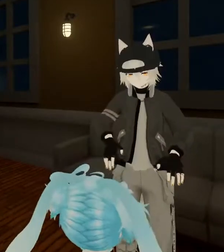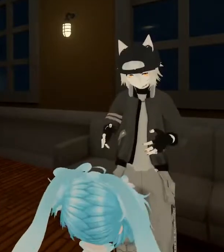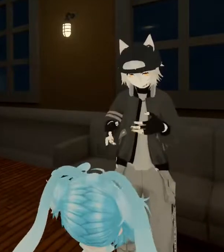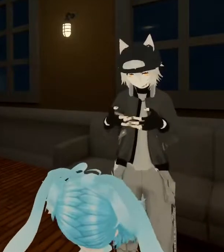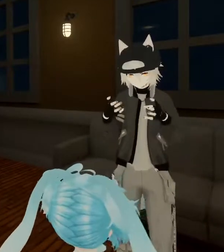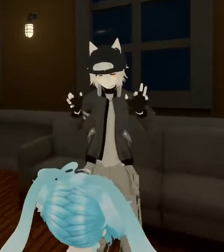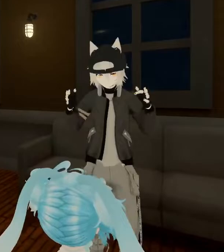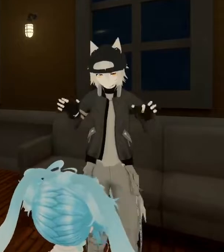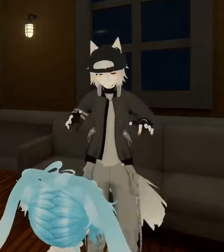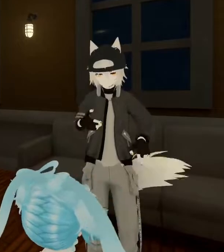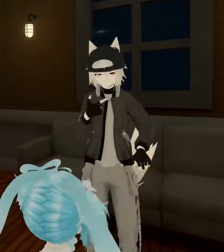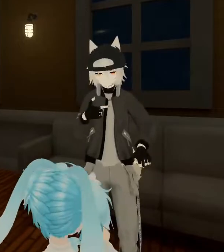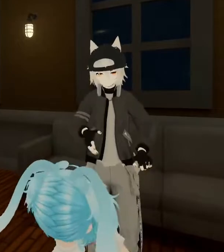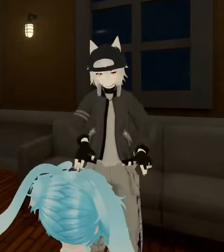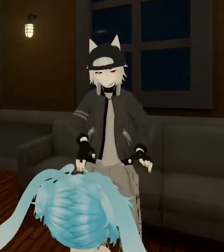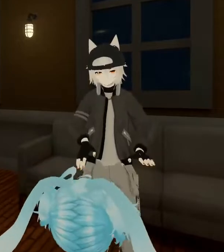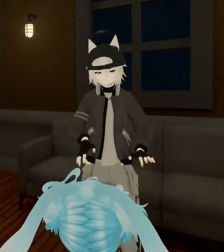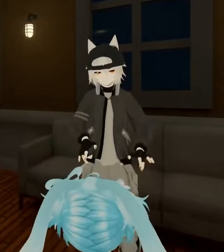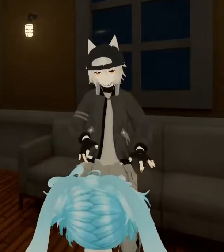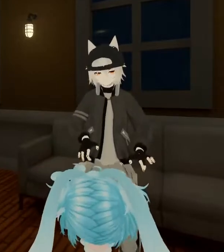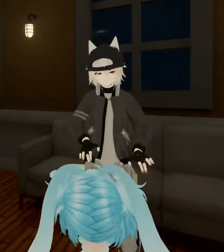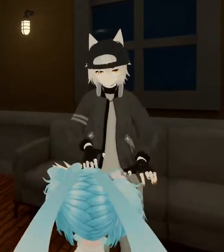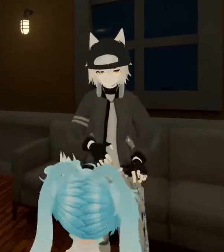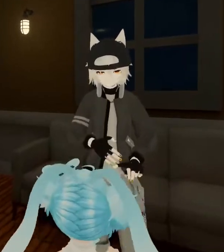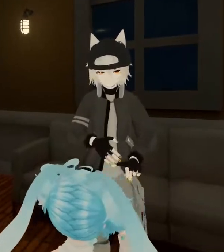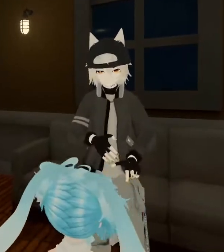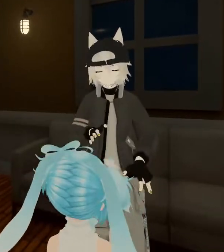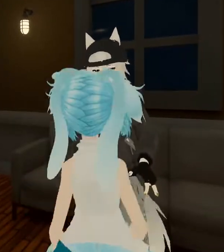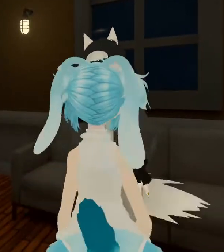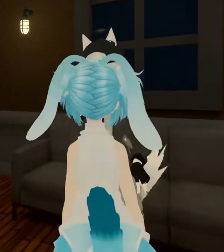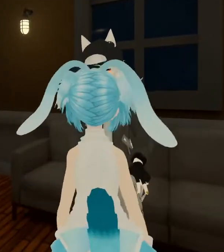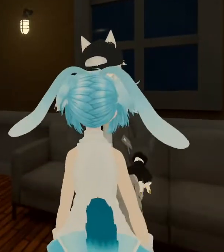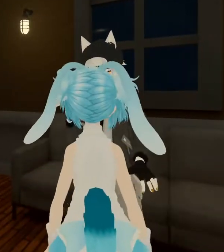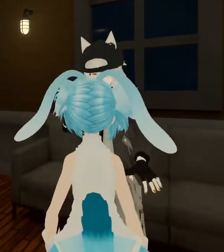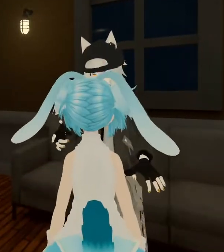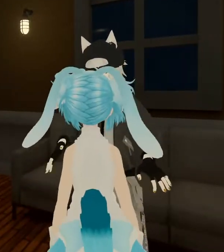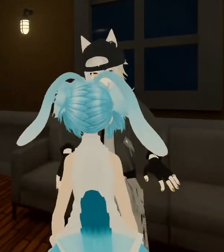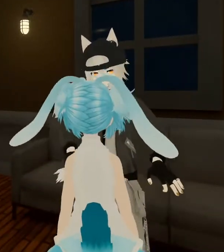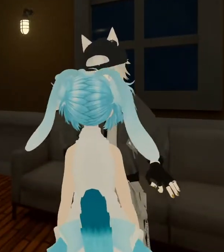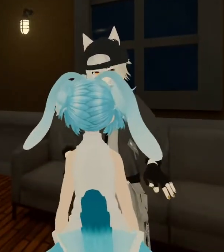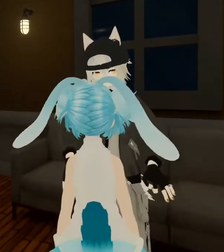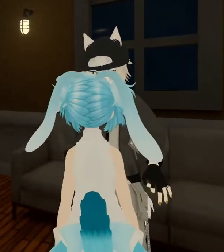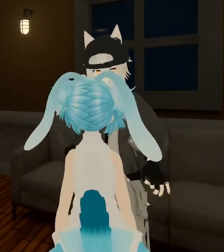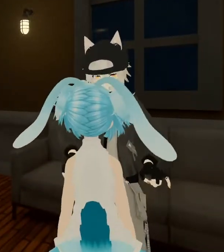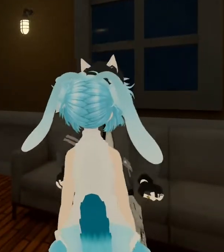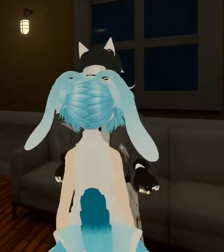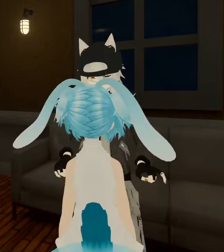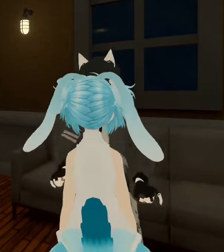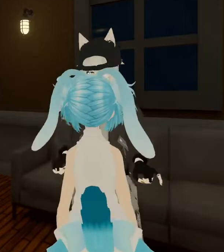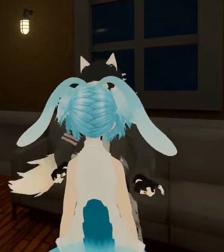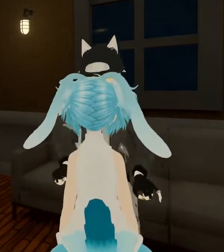died. He died. But yeah, over time you'll learn new vocabulary and stuff.